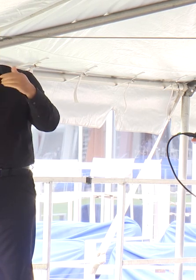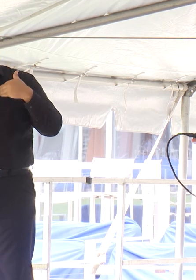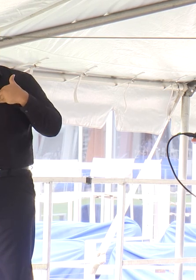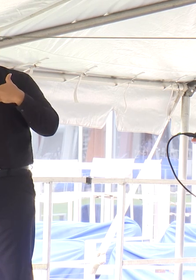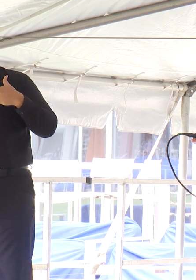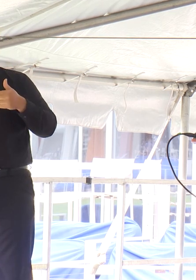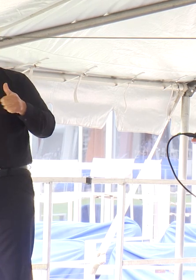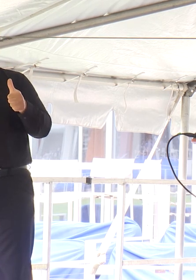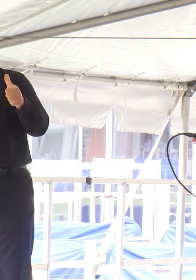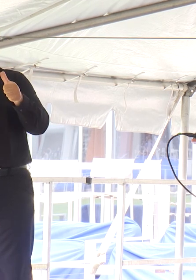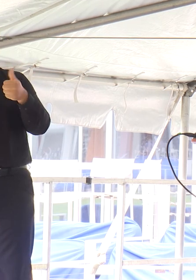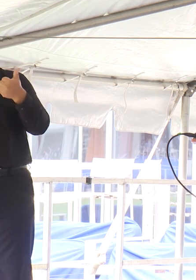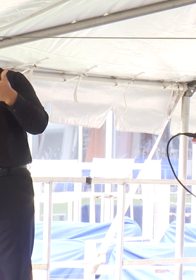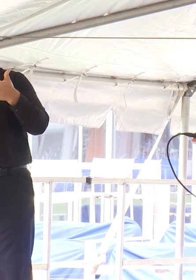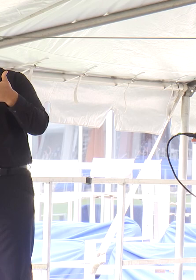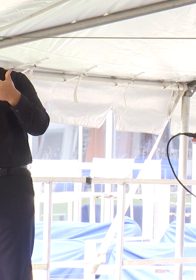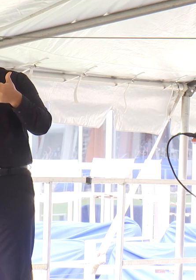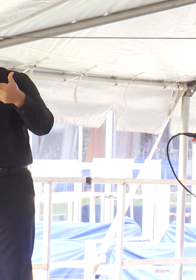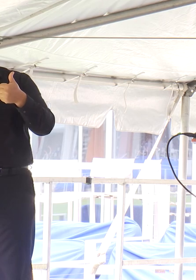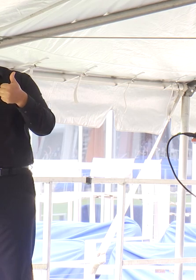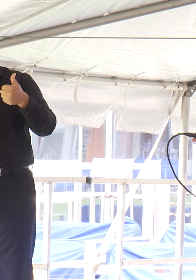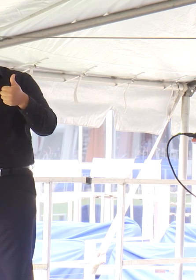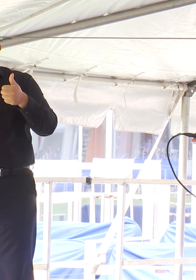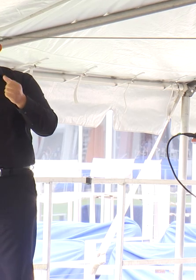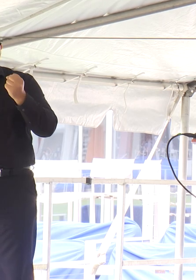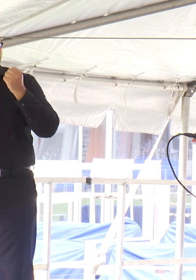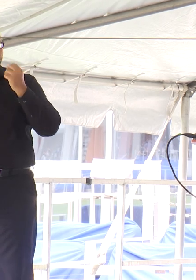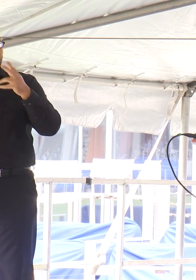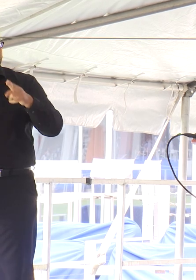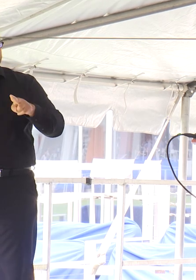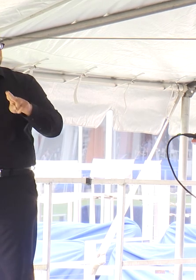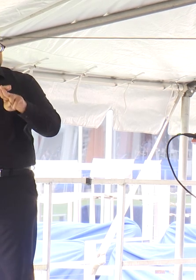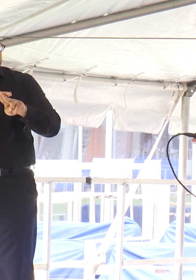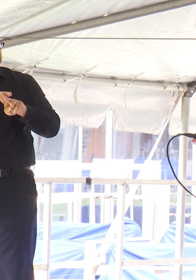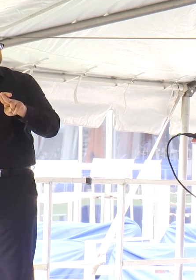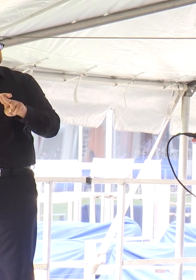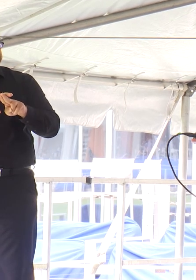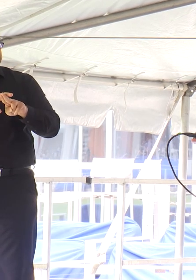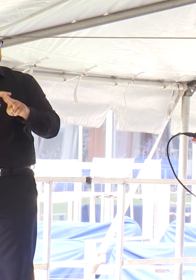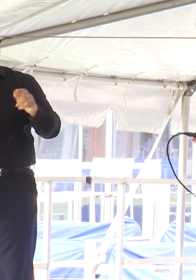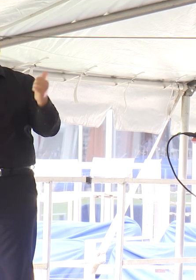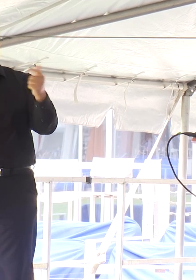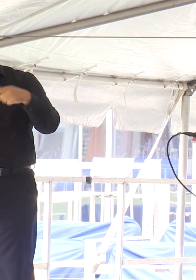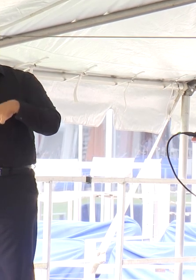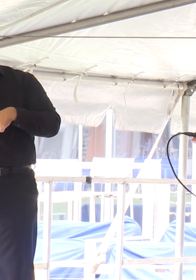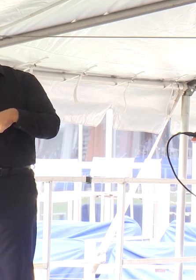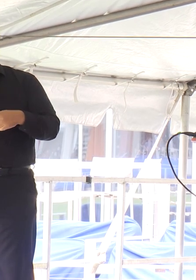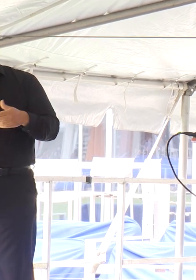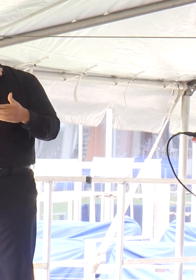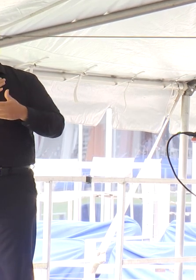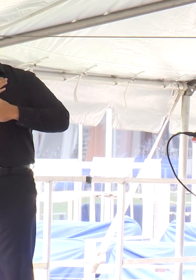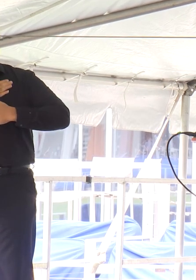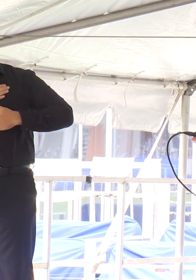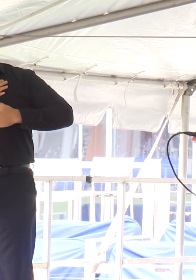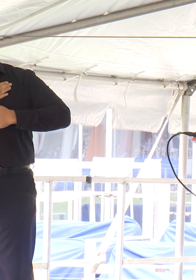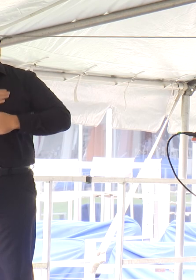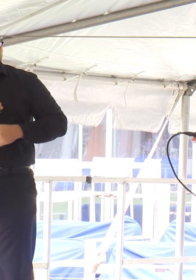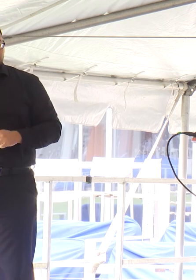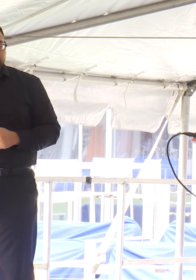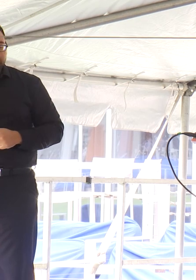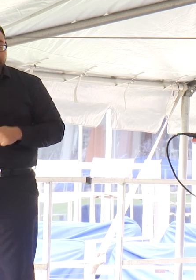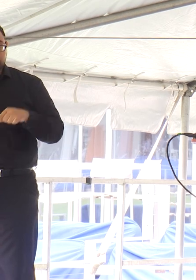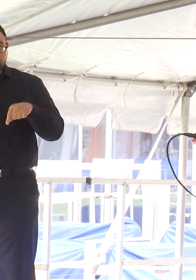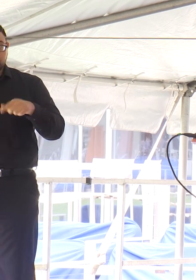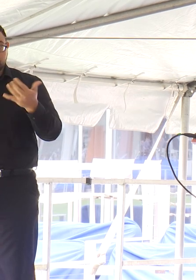you here at that first game. It's going to be a lot of fun. All of you will enjoy it. This is